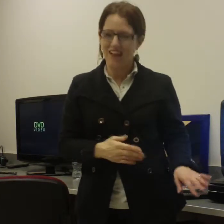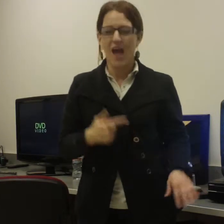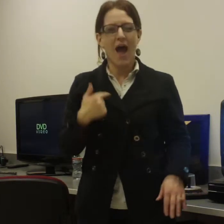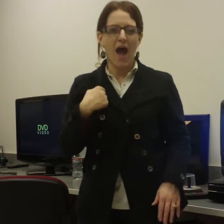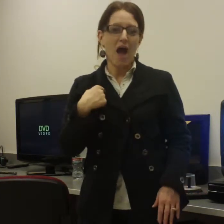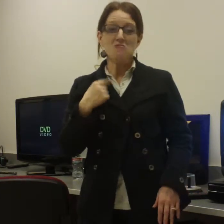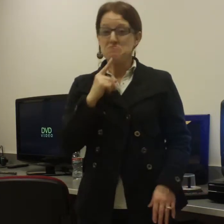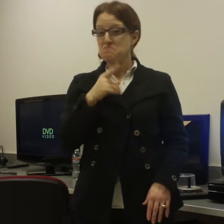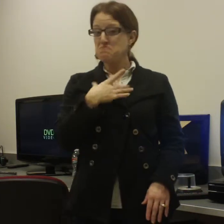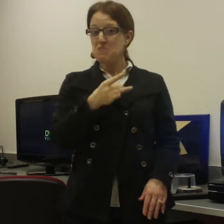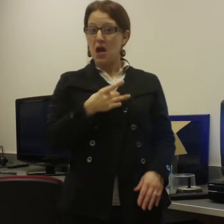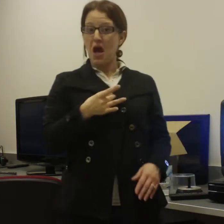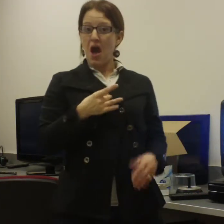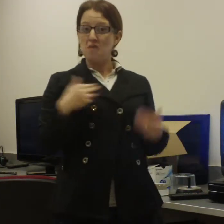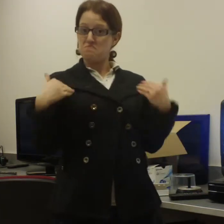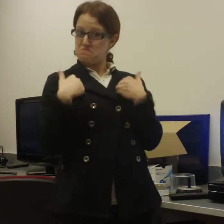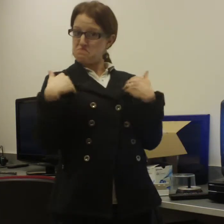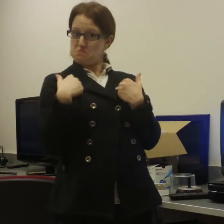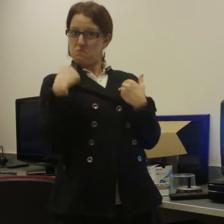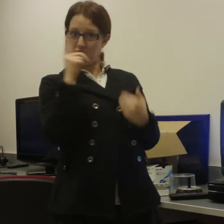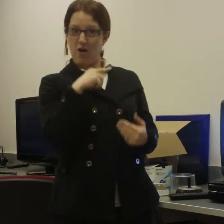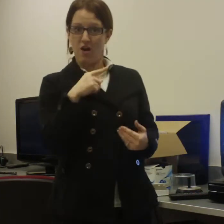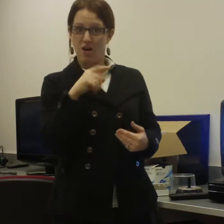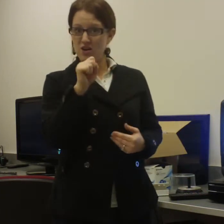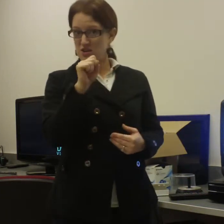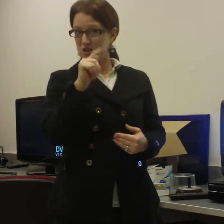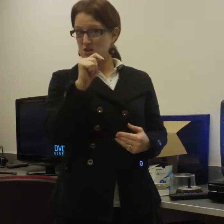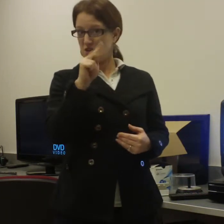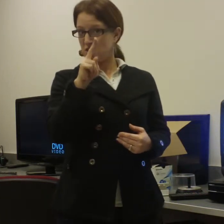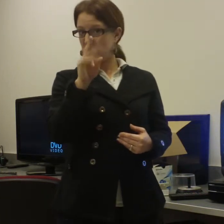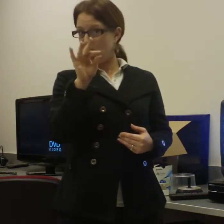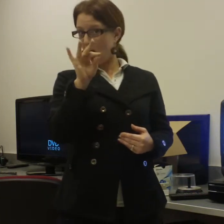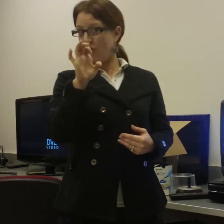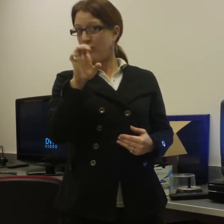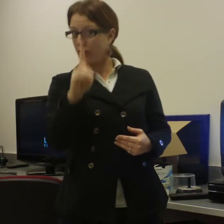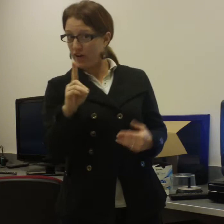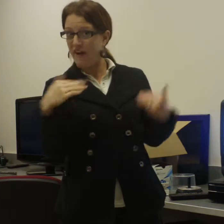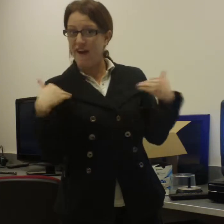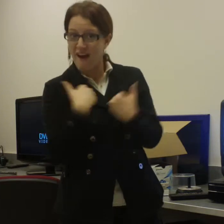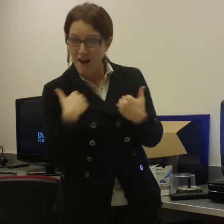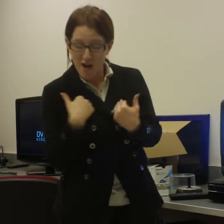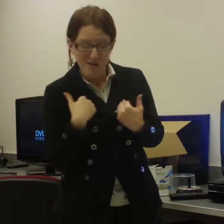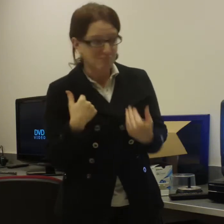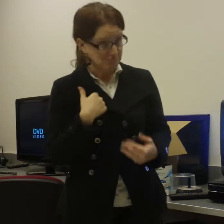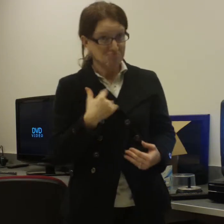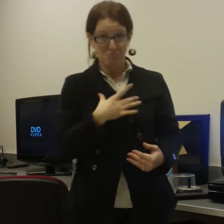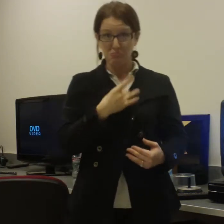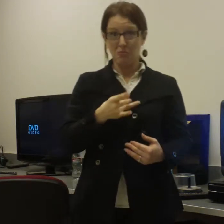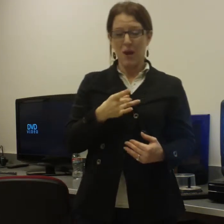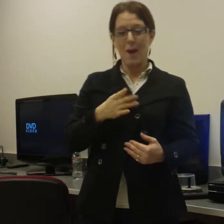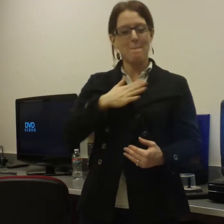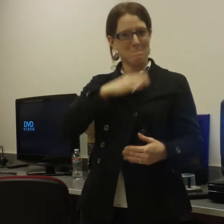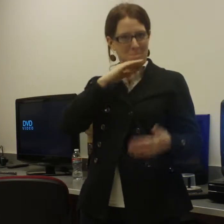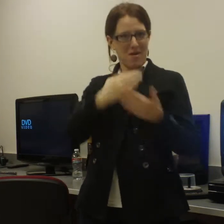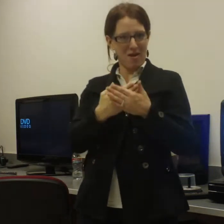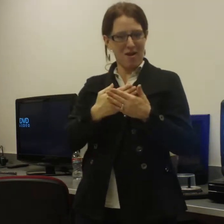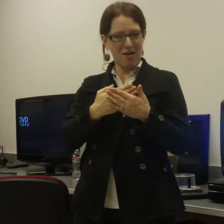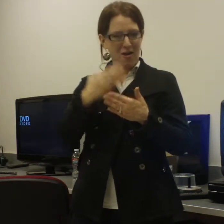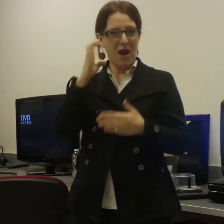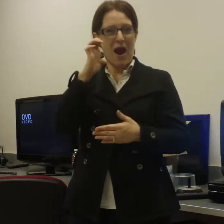of stuffed animals myself. Of course, you all know my daughter, Emily, and so one of the things we wanted to do When Emily was born, we wanted to start her off with some